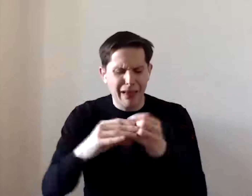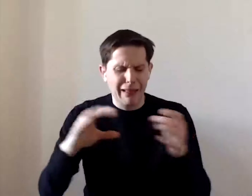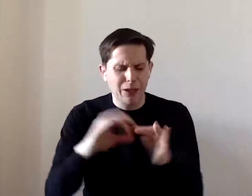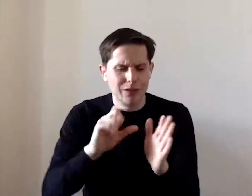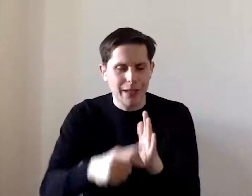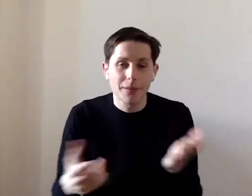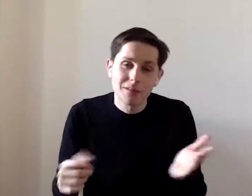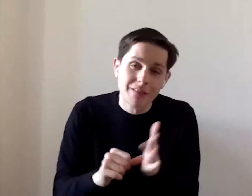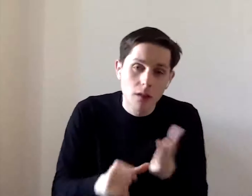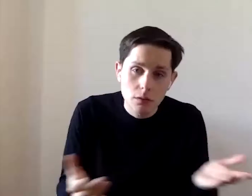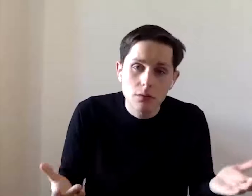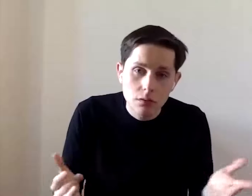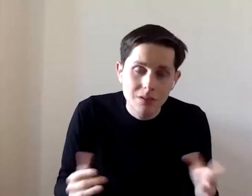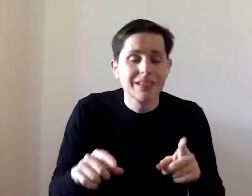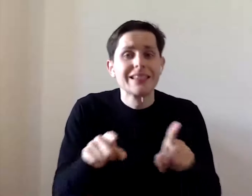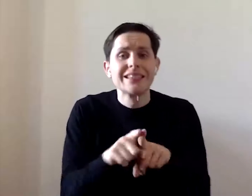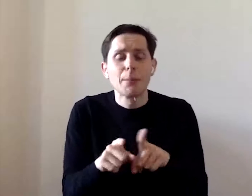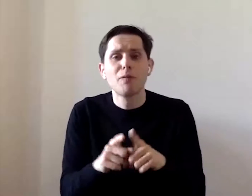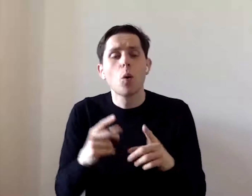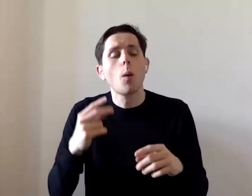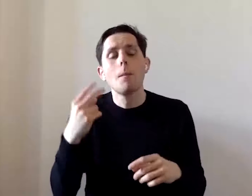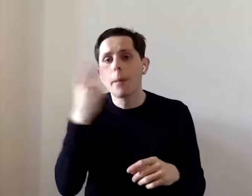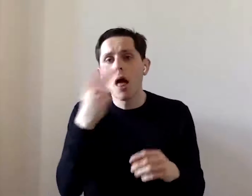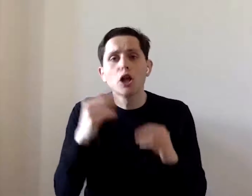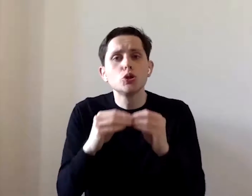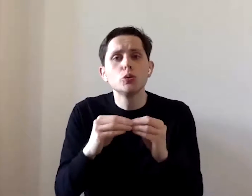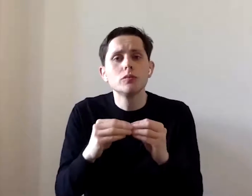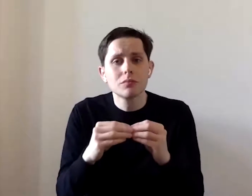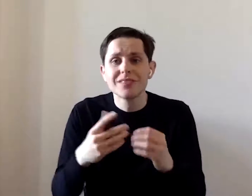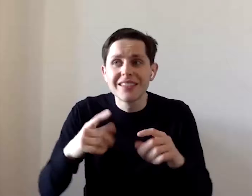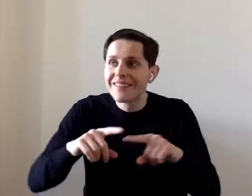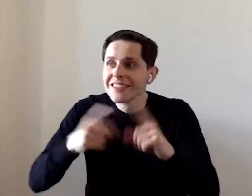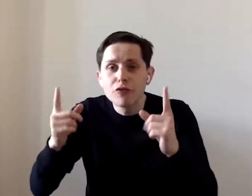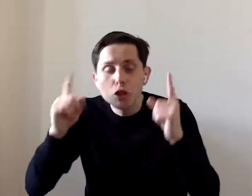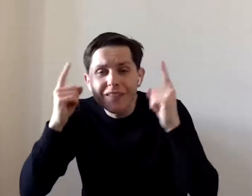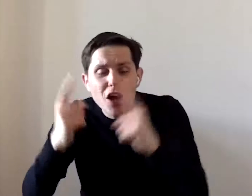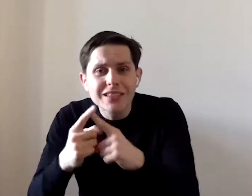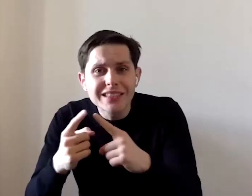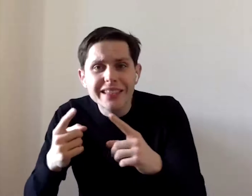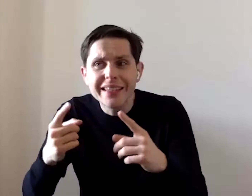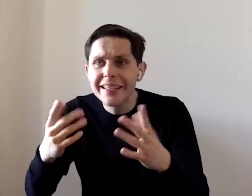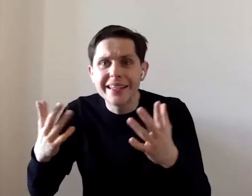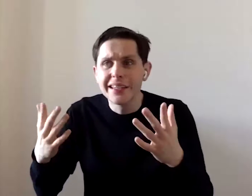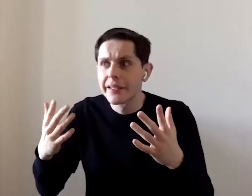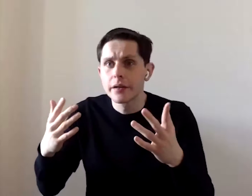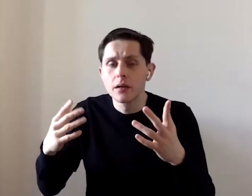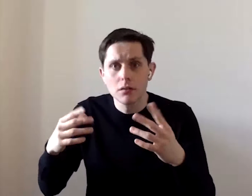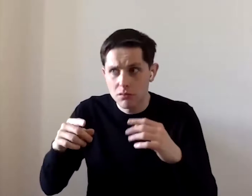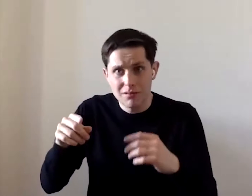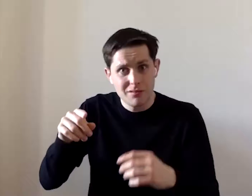and again, it's relying on staff to retain that information. And similarly, if a blind student was starting at a different university in the